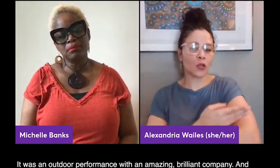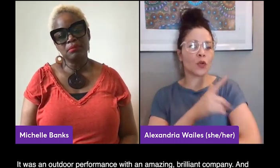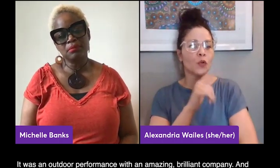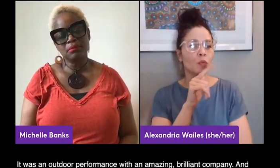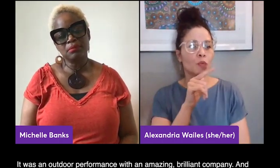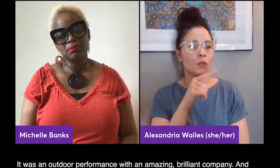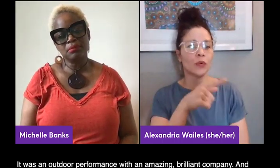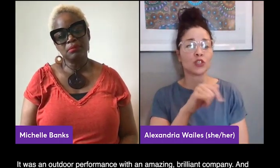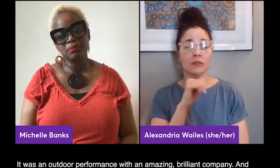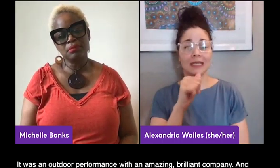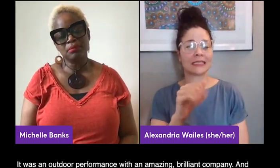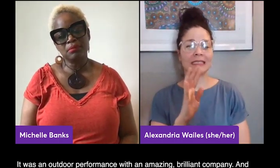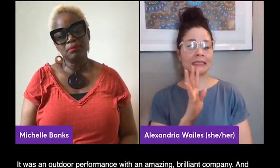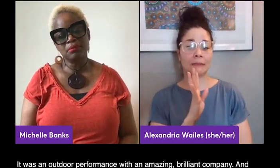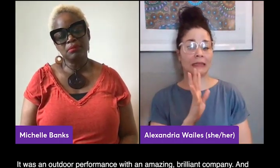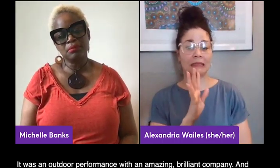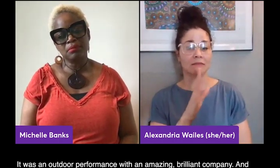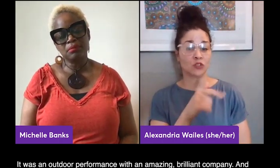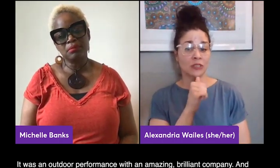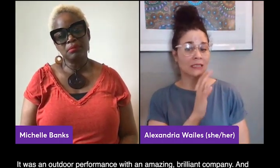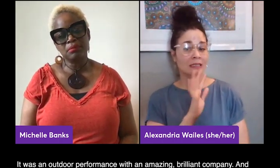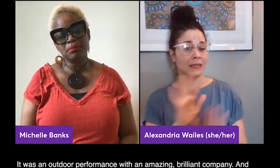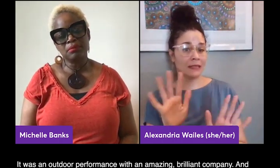the daughter who doesn't speak.